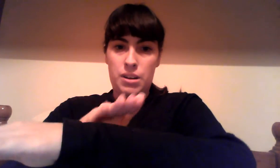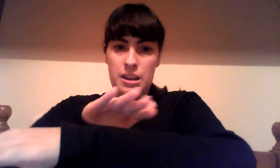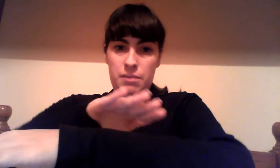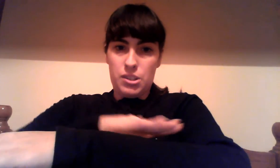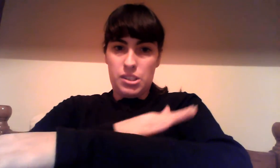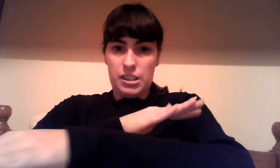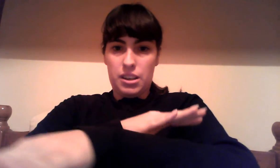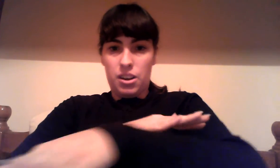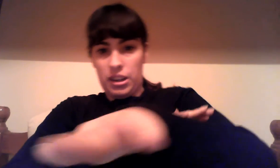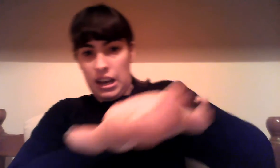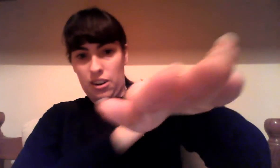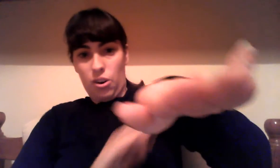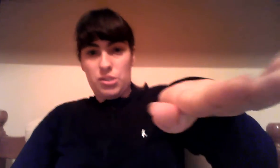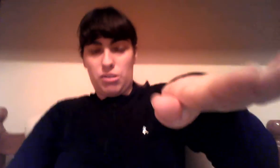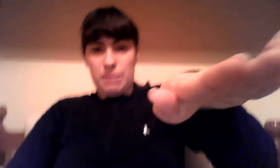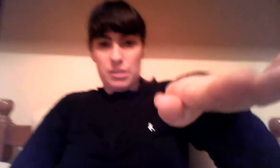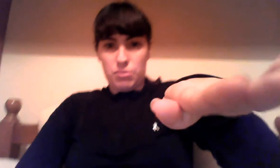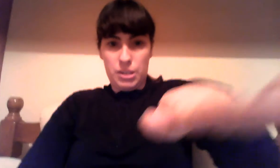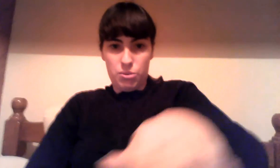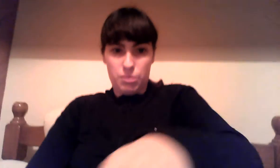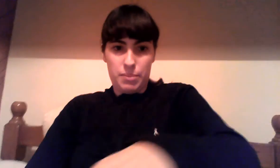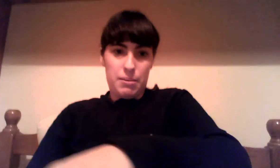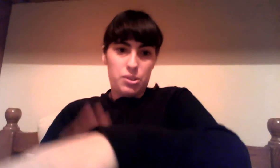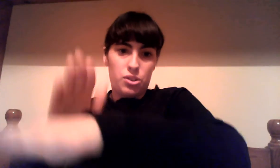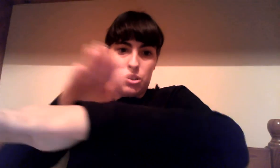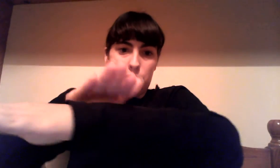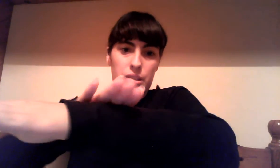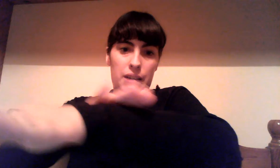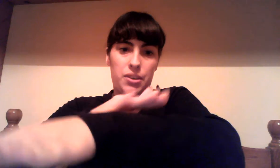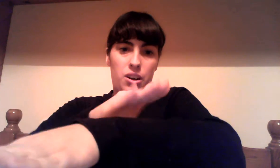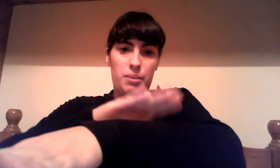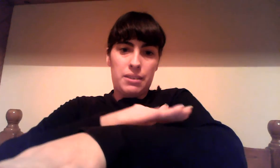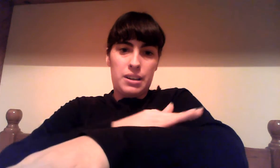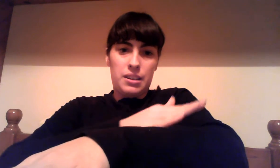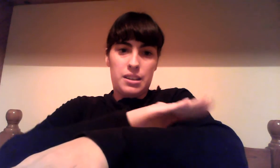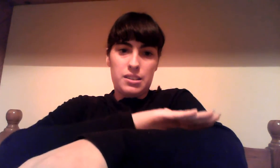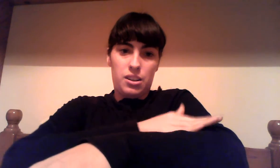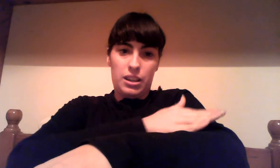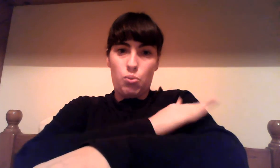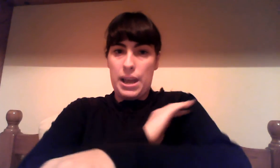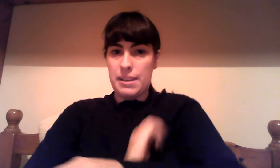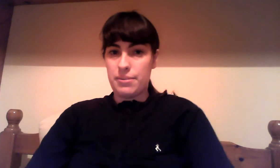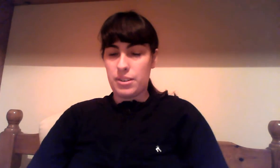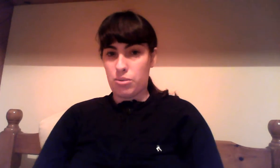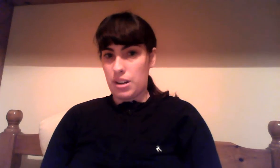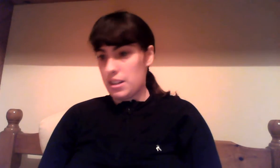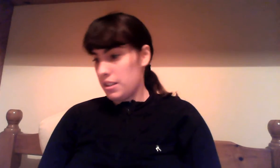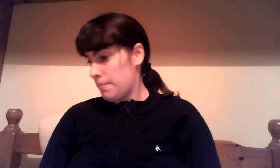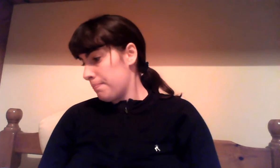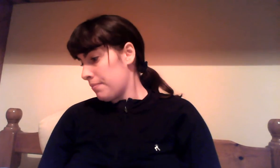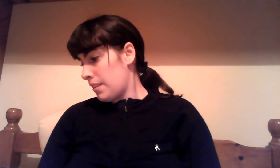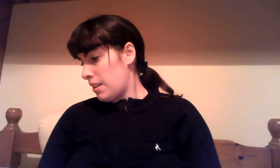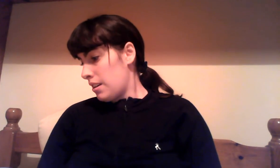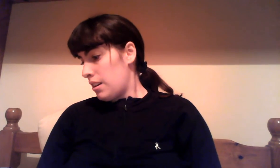Green, which is like, sorry, it's really awkward on my camera to try and do, but you have your arm out and it's kind of like a wave. Green.